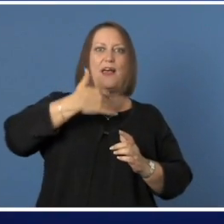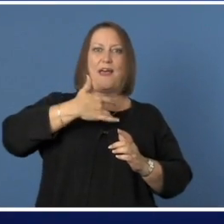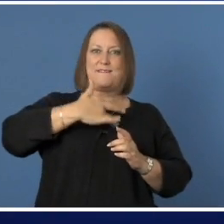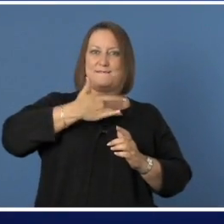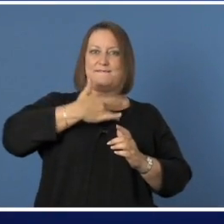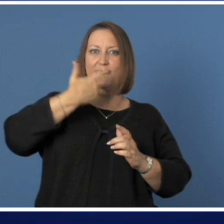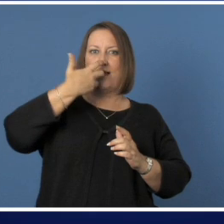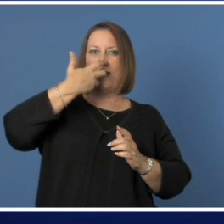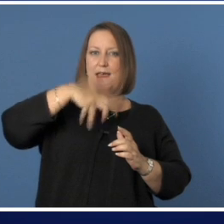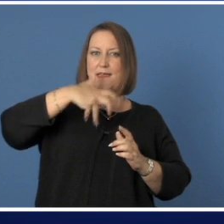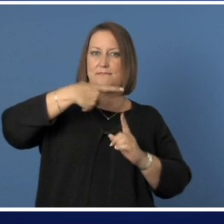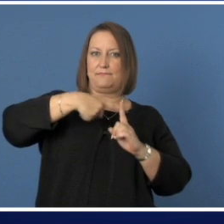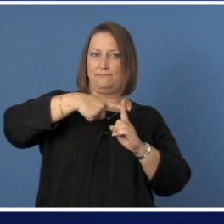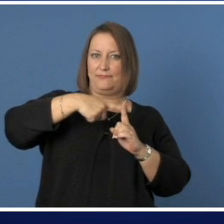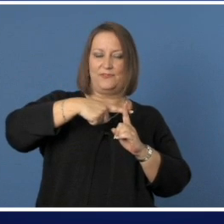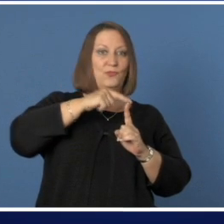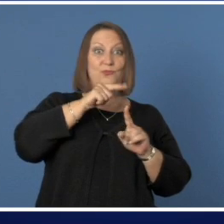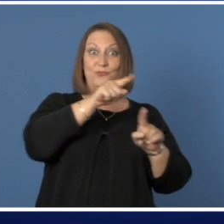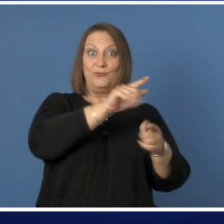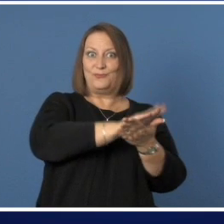signs and symptoms either